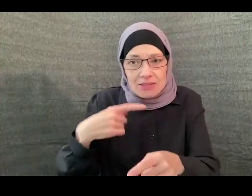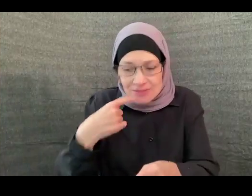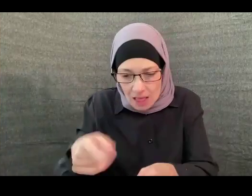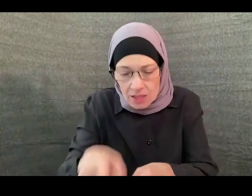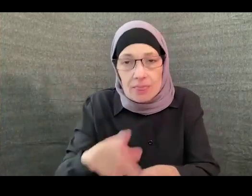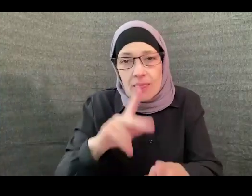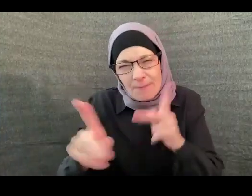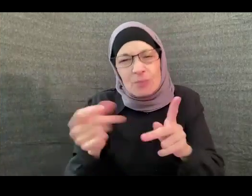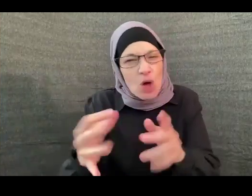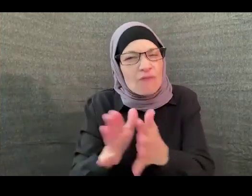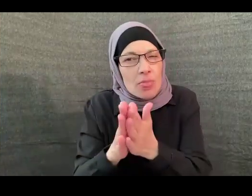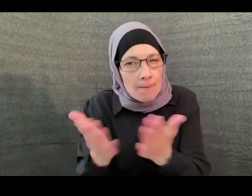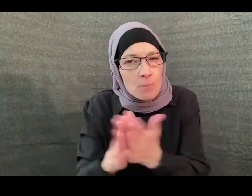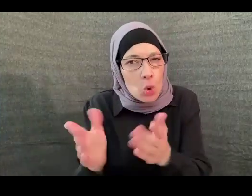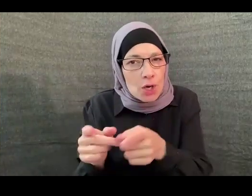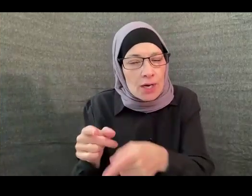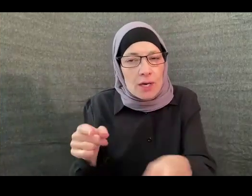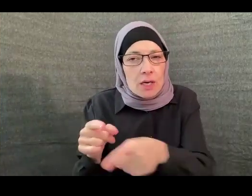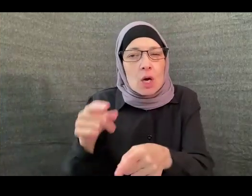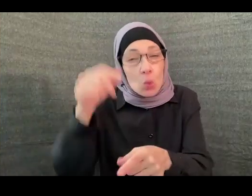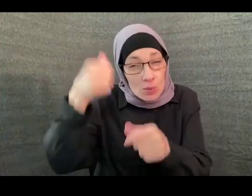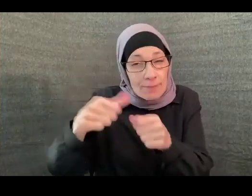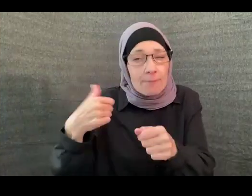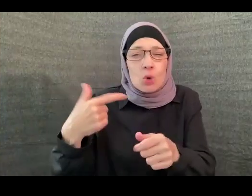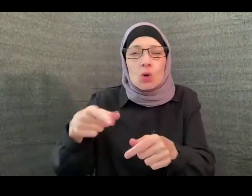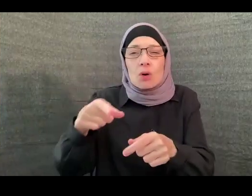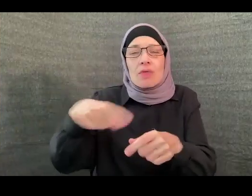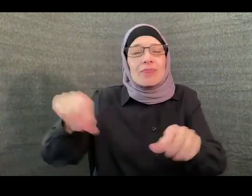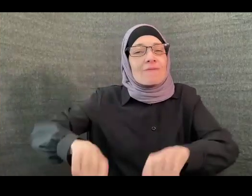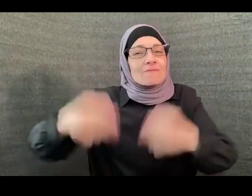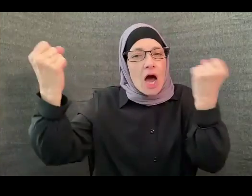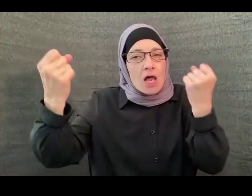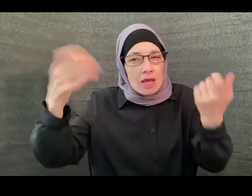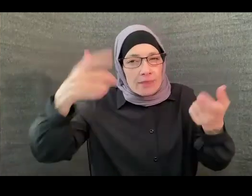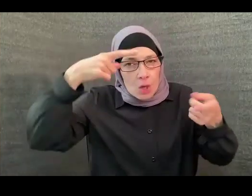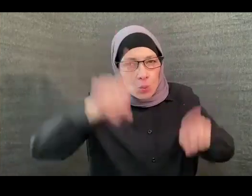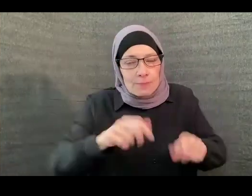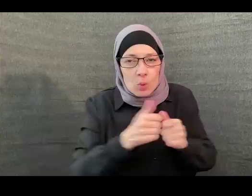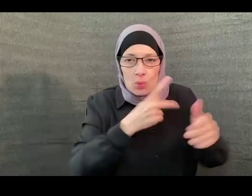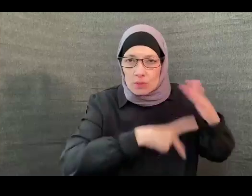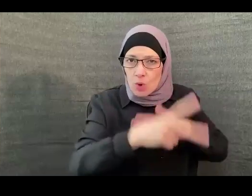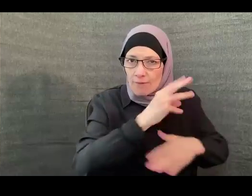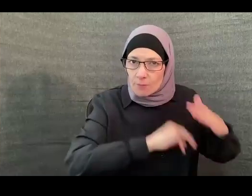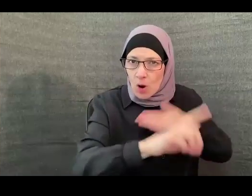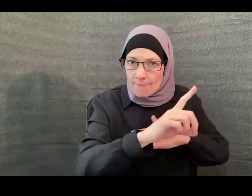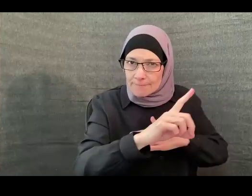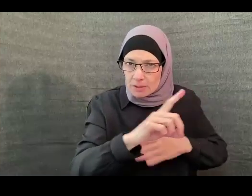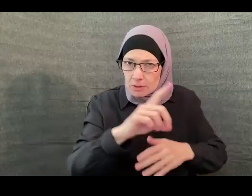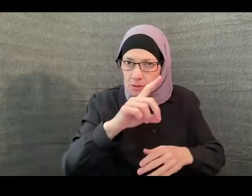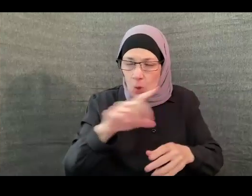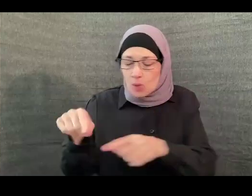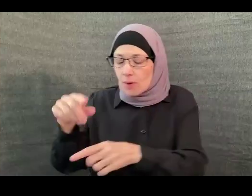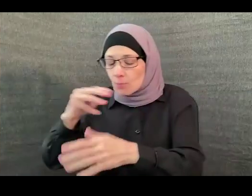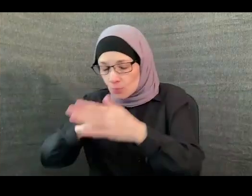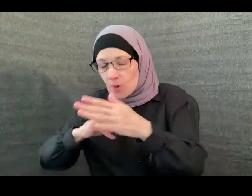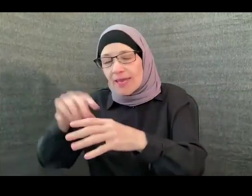Medina, with Prophet Muhammad. As a community in Medina, as we explained before,